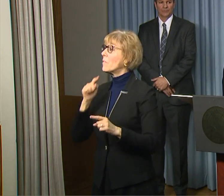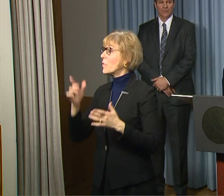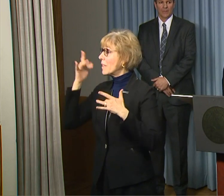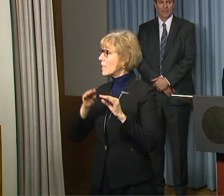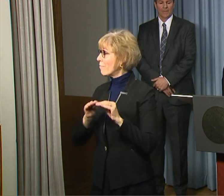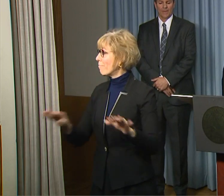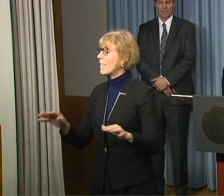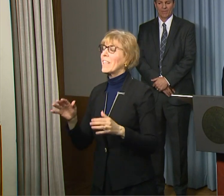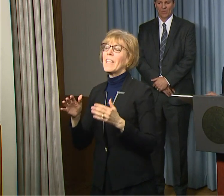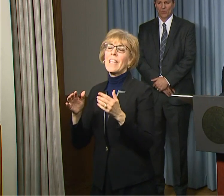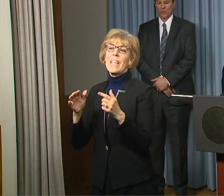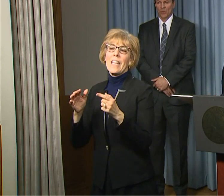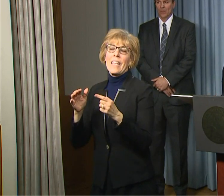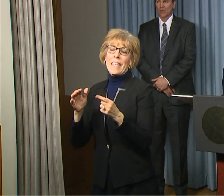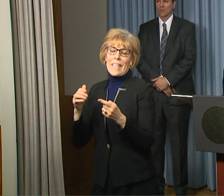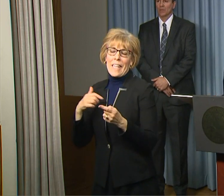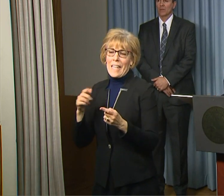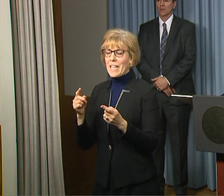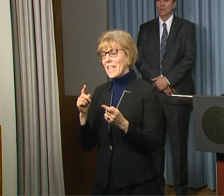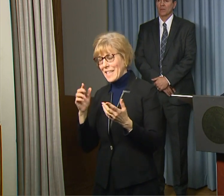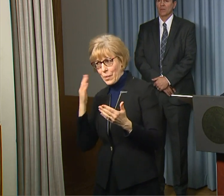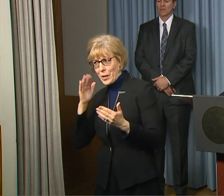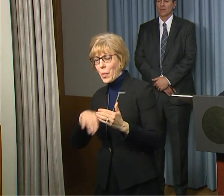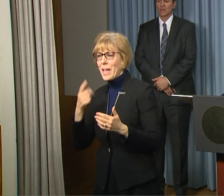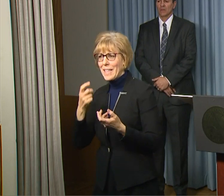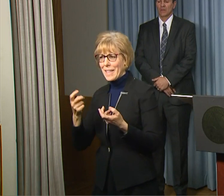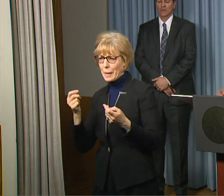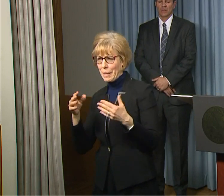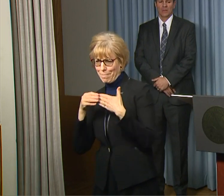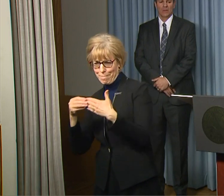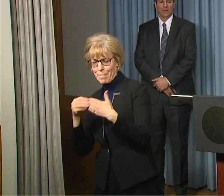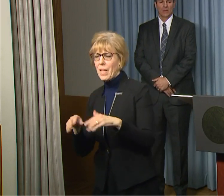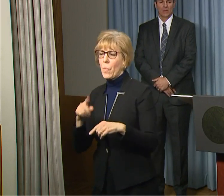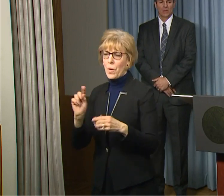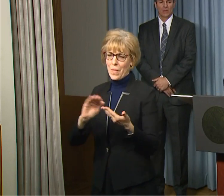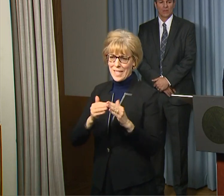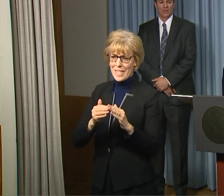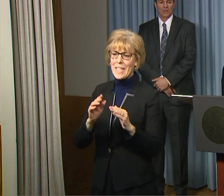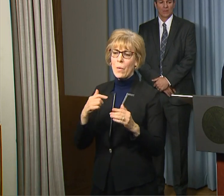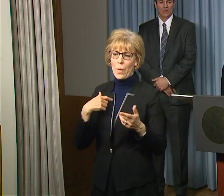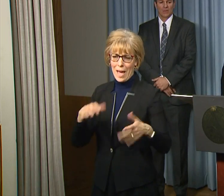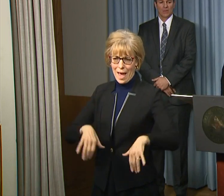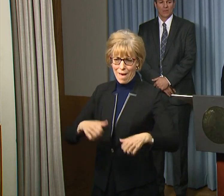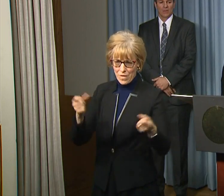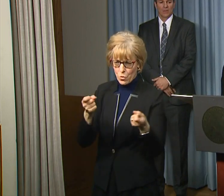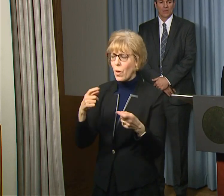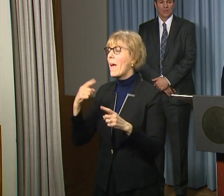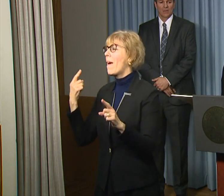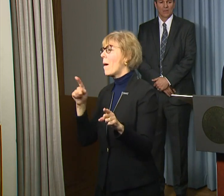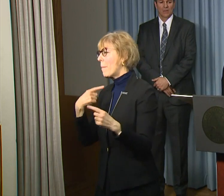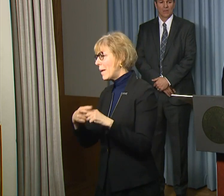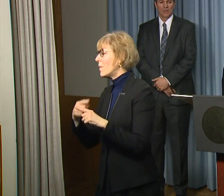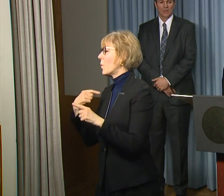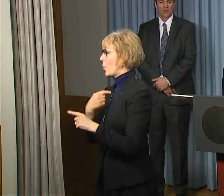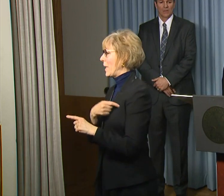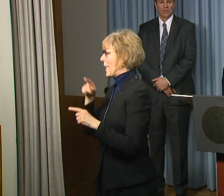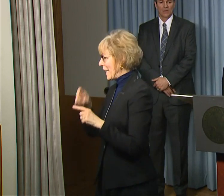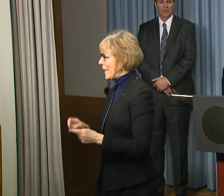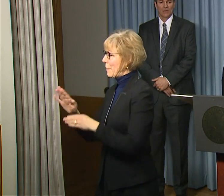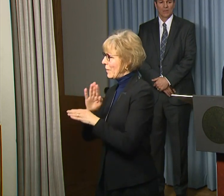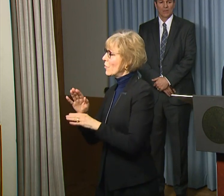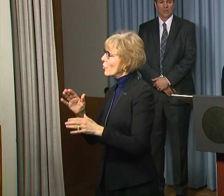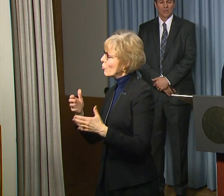pressing our boundaries between where the city has controls and where we need to insist other industries step up and help us.